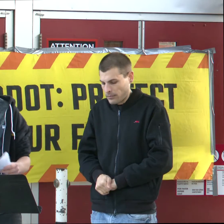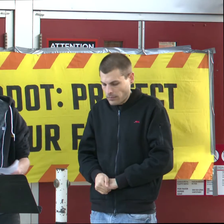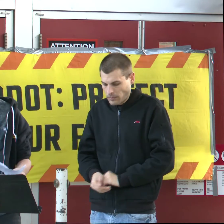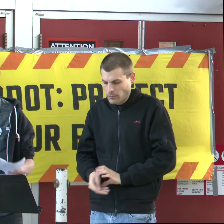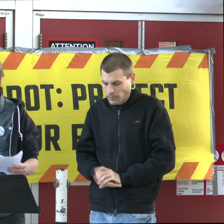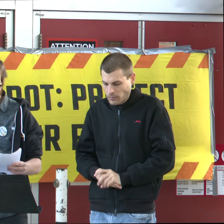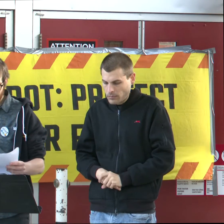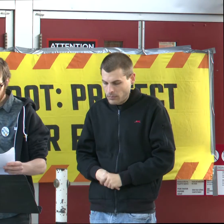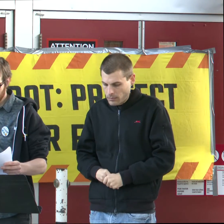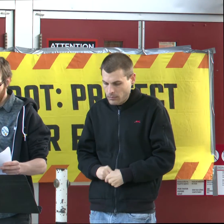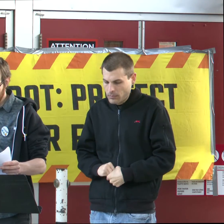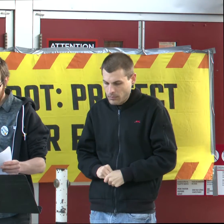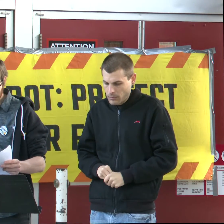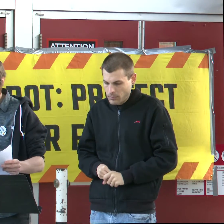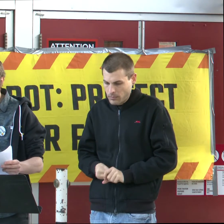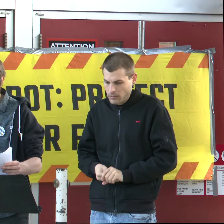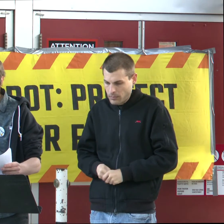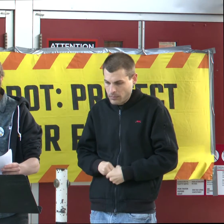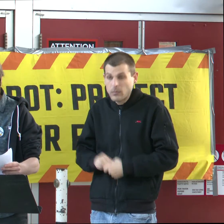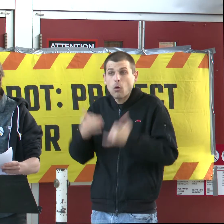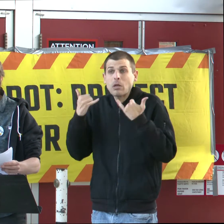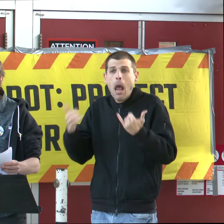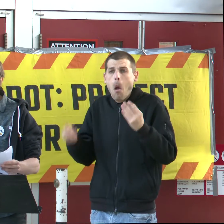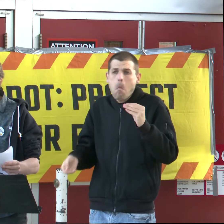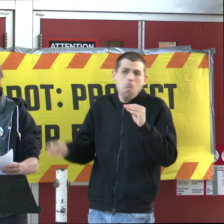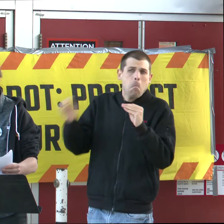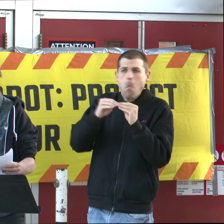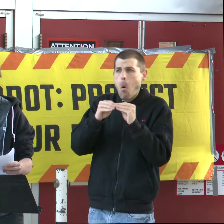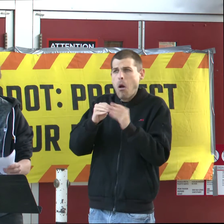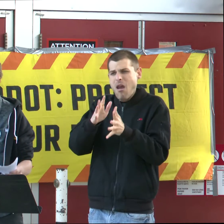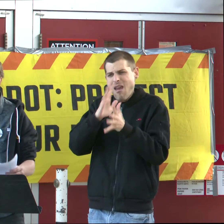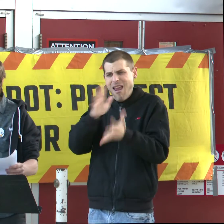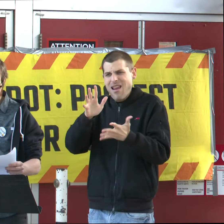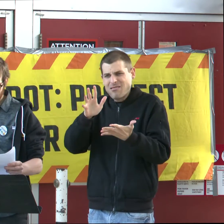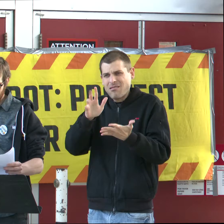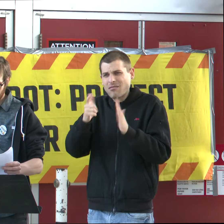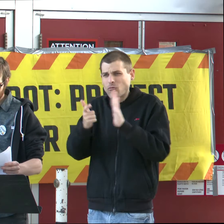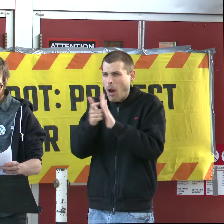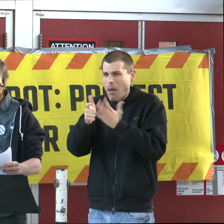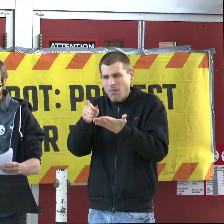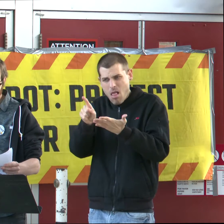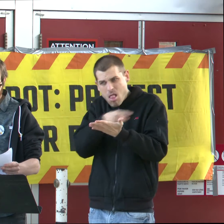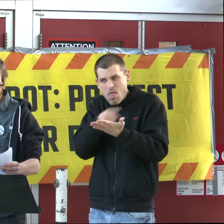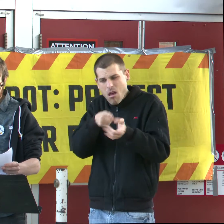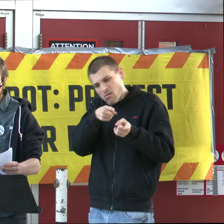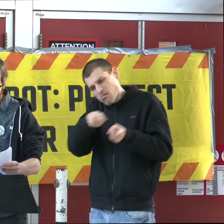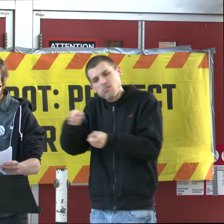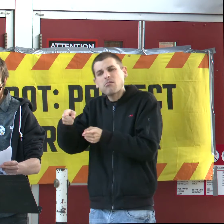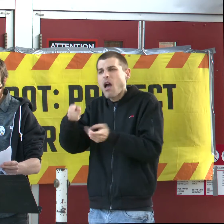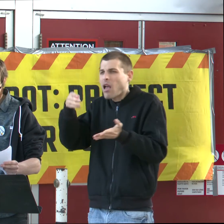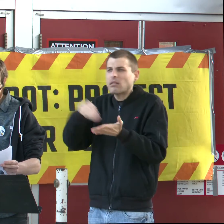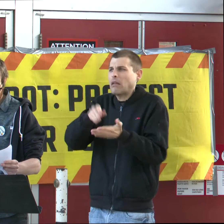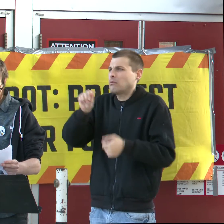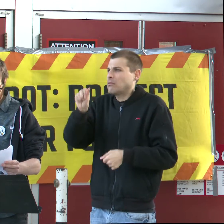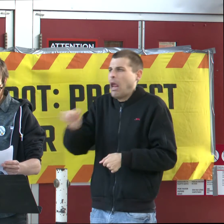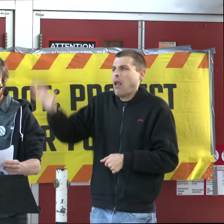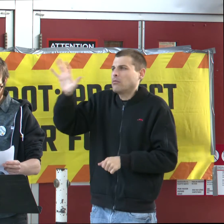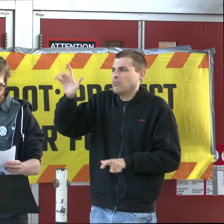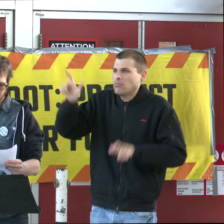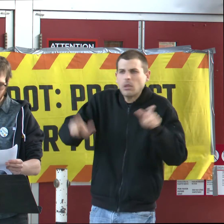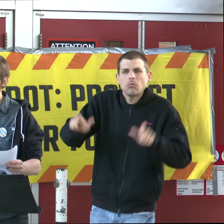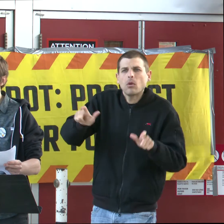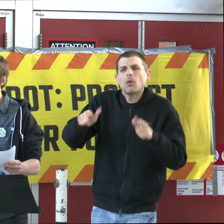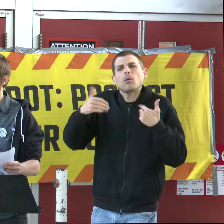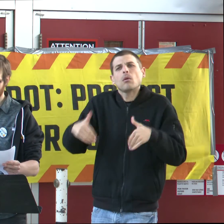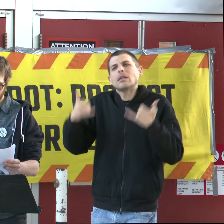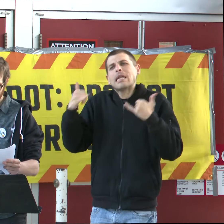And, you know, given the rise of hate crimes against Asian Americans and Pacific Islanders in the last year, it feels all the more relevant to bask in the beauty of those blossoms and